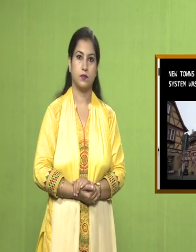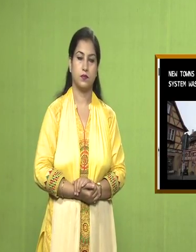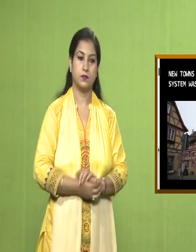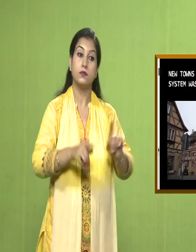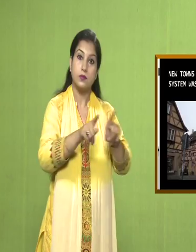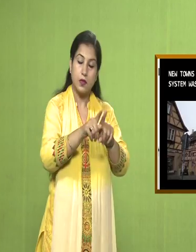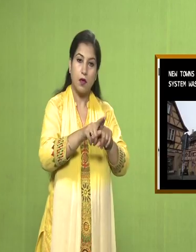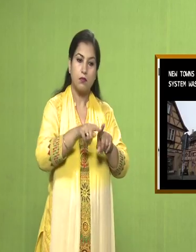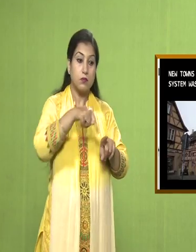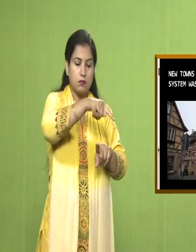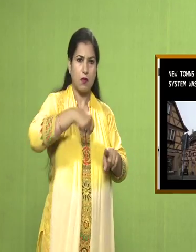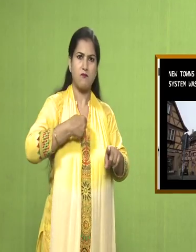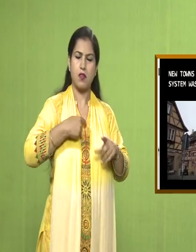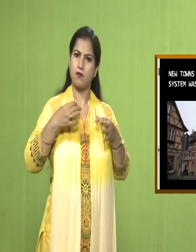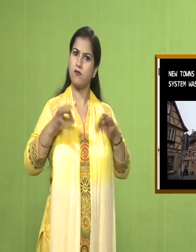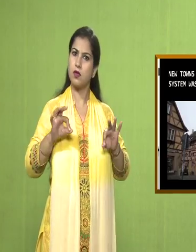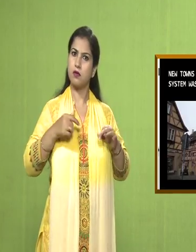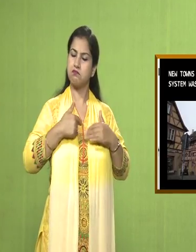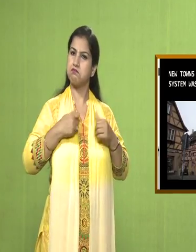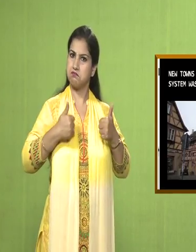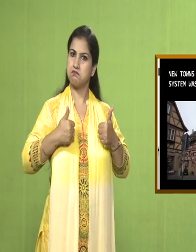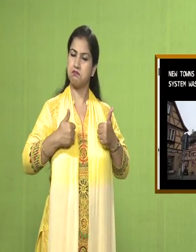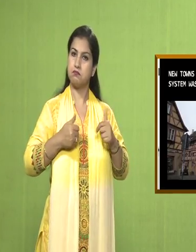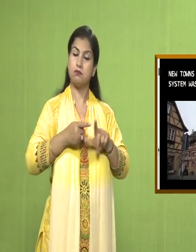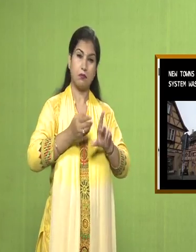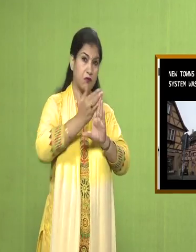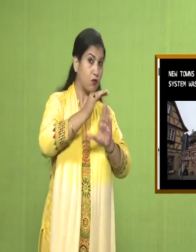As a result of this feeling against feudalism,